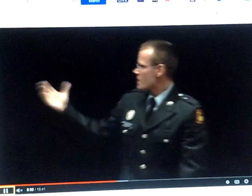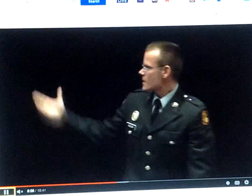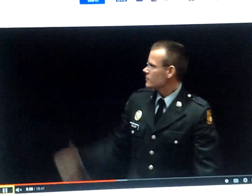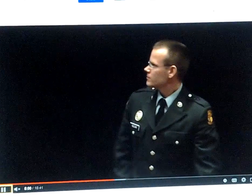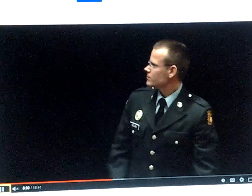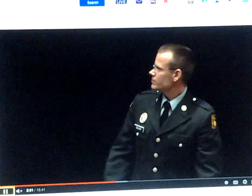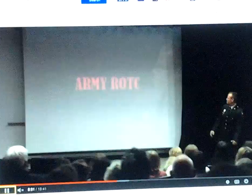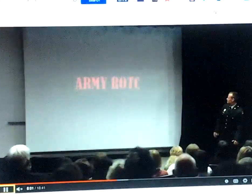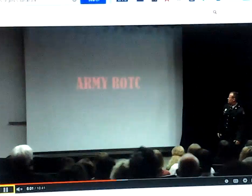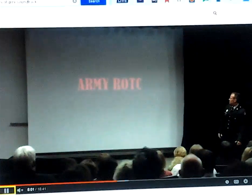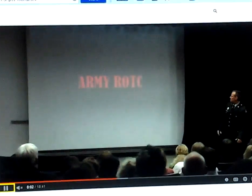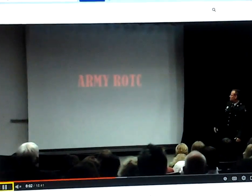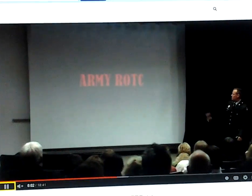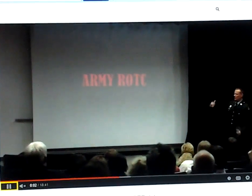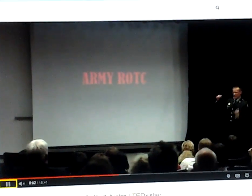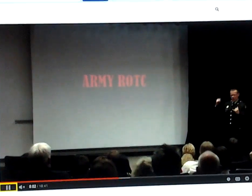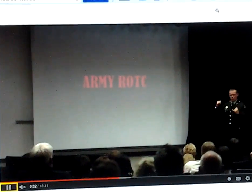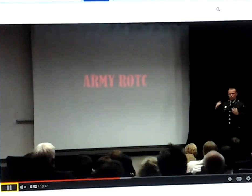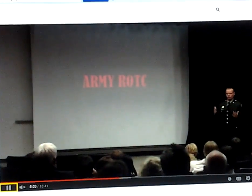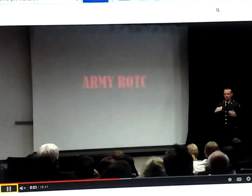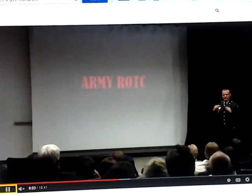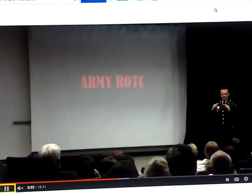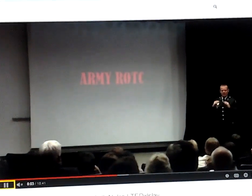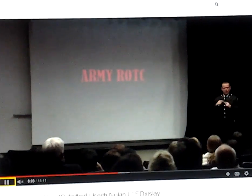So all of this, no doubt, I agree with this.